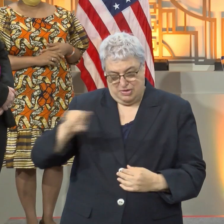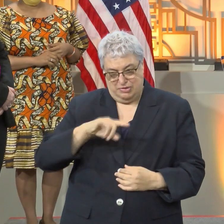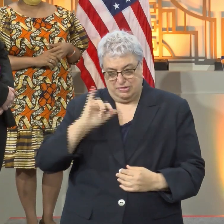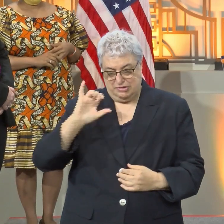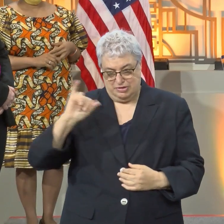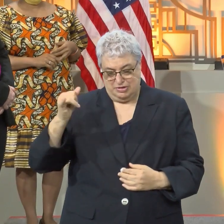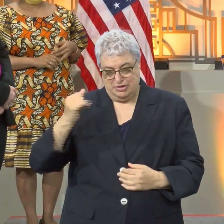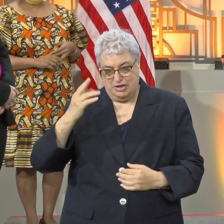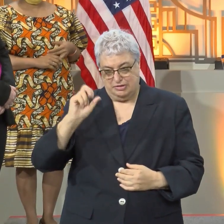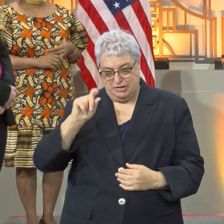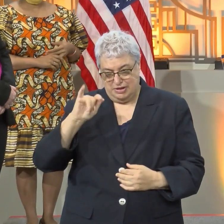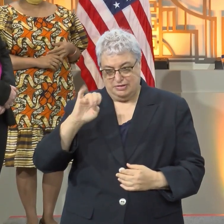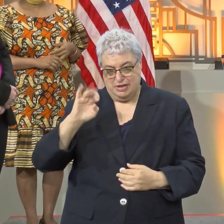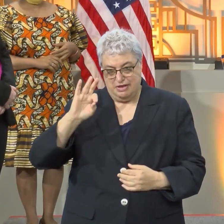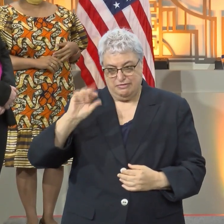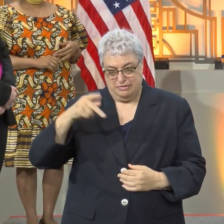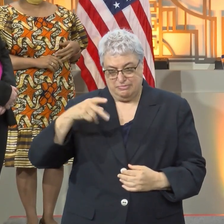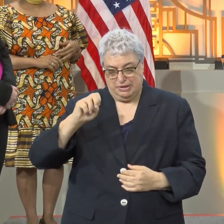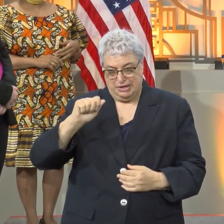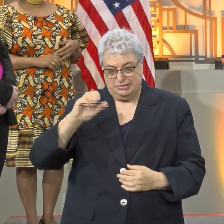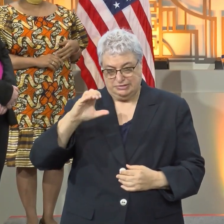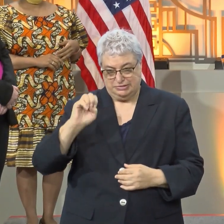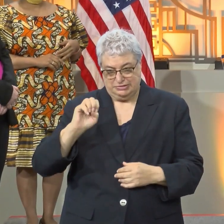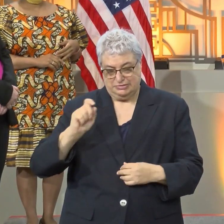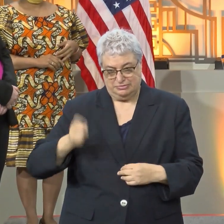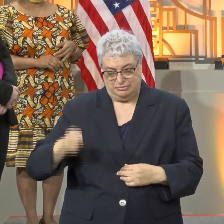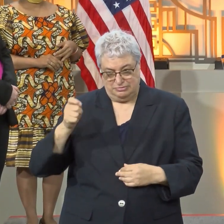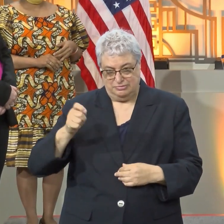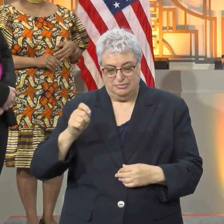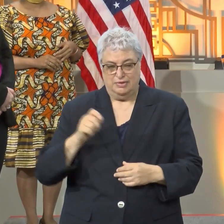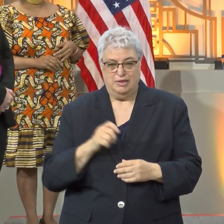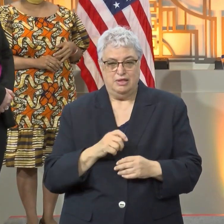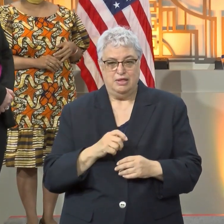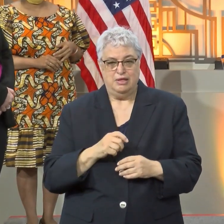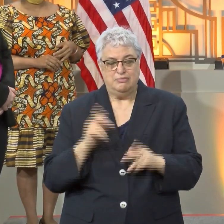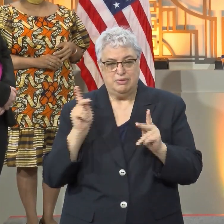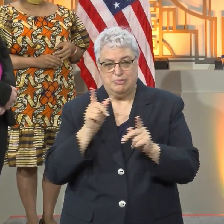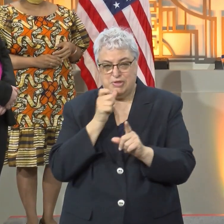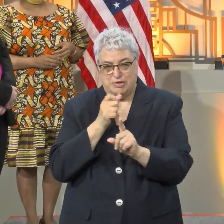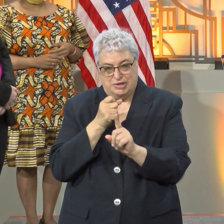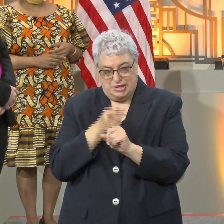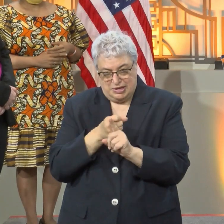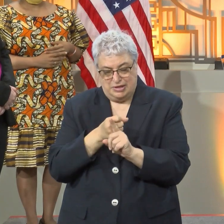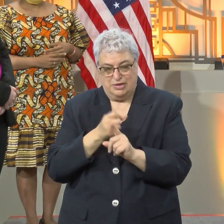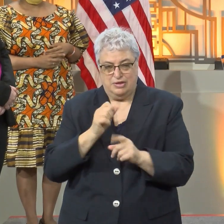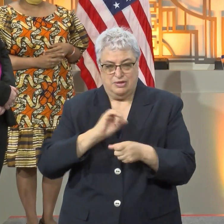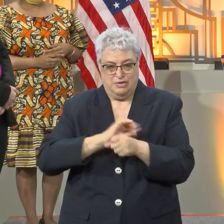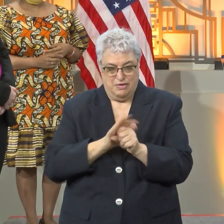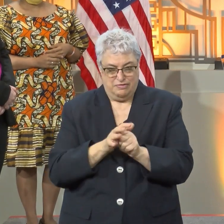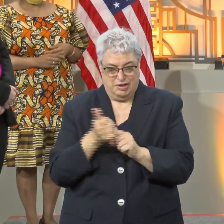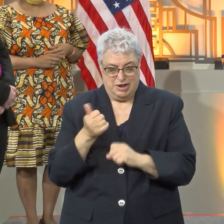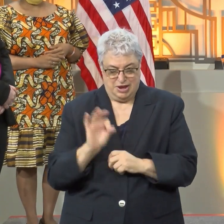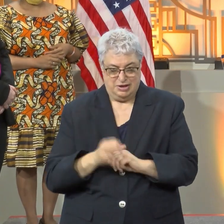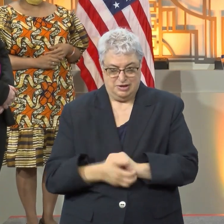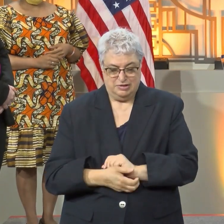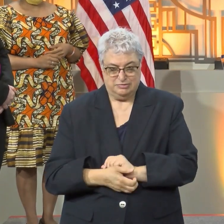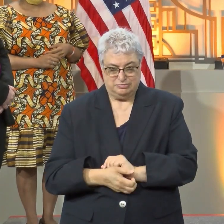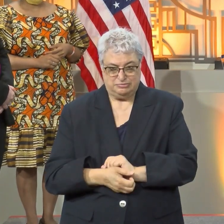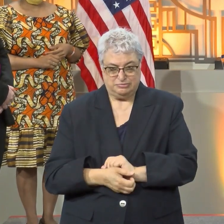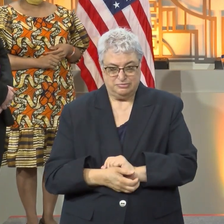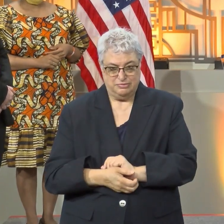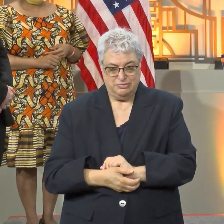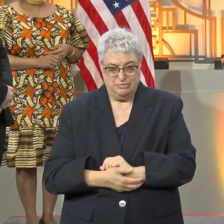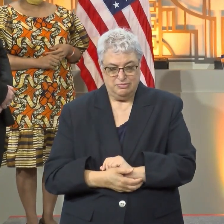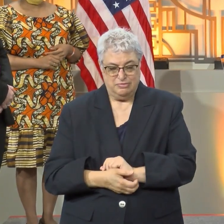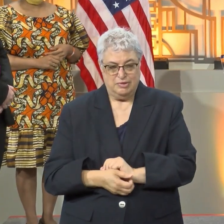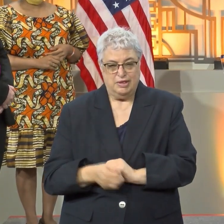of people who have been impacted specifically by COVID-19. Okay, specifically by COVID-19. And